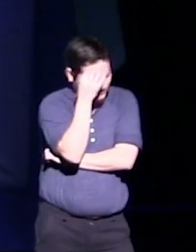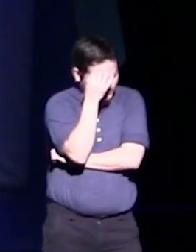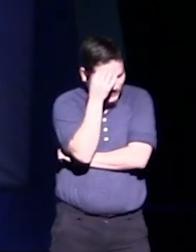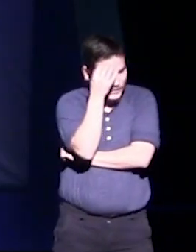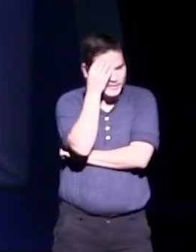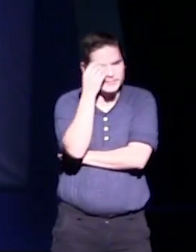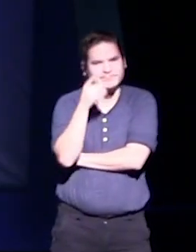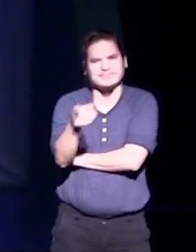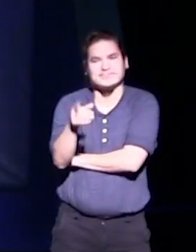Upon hearing the evidence of the case,